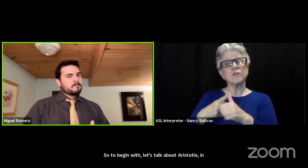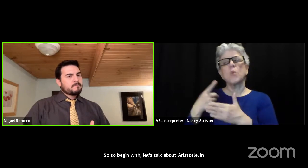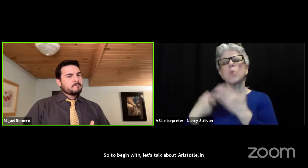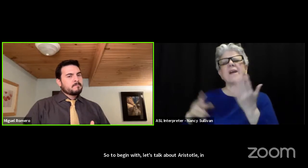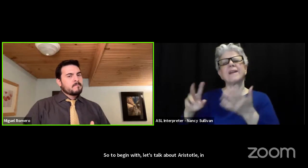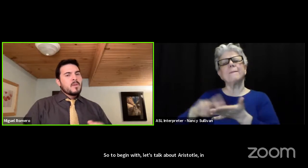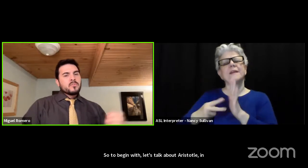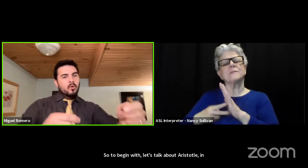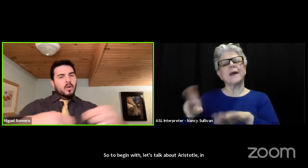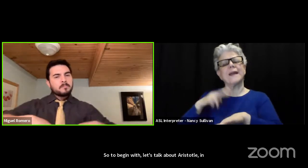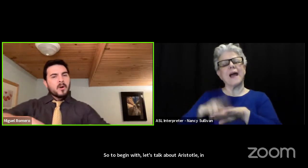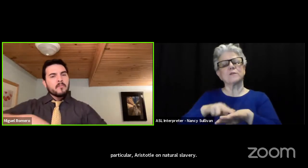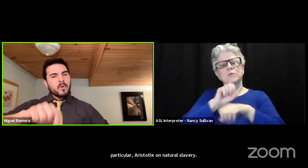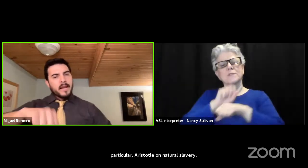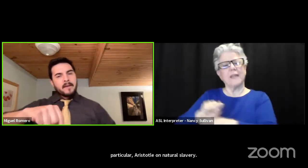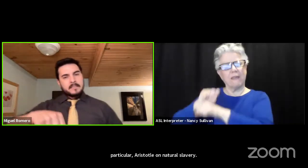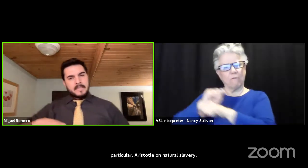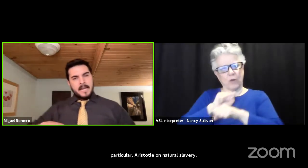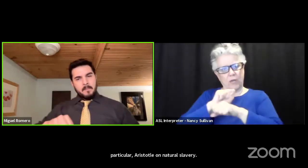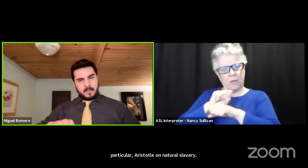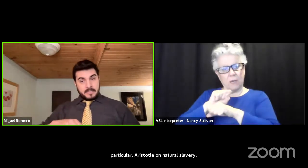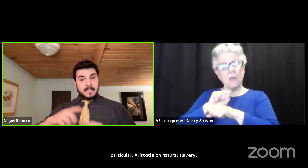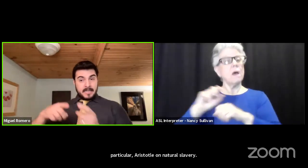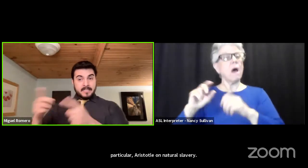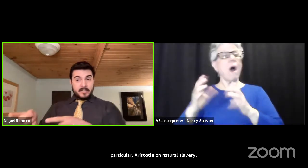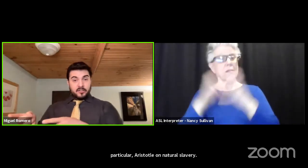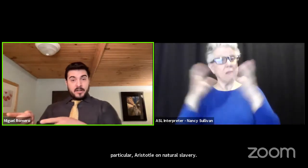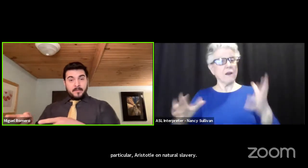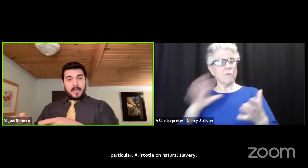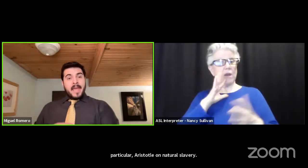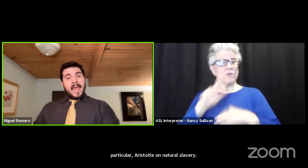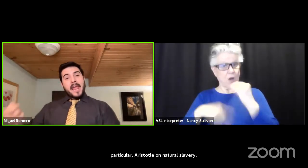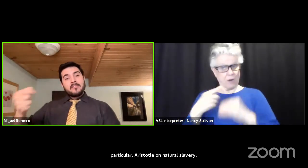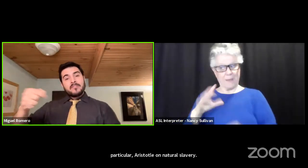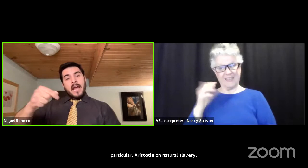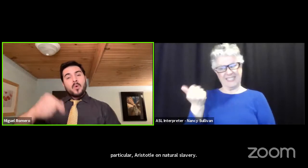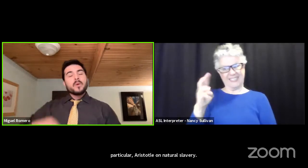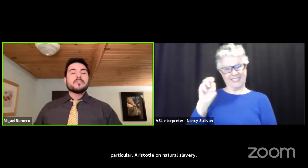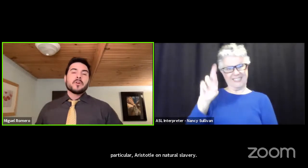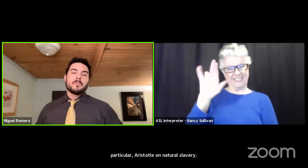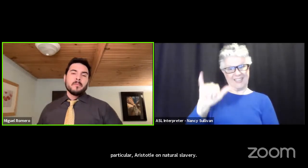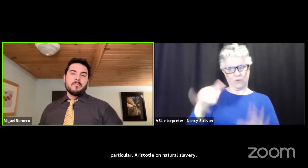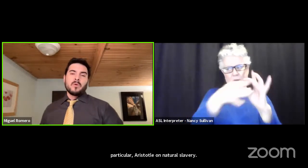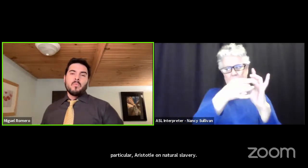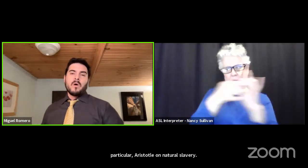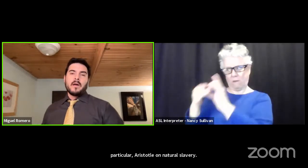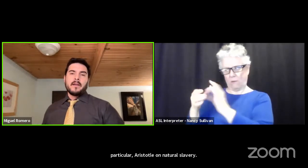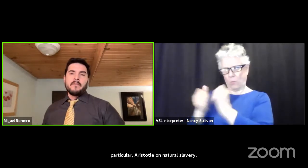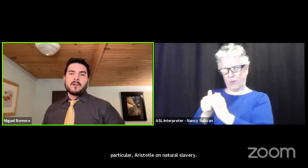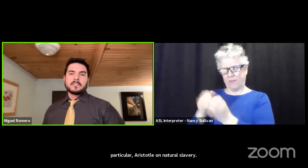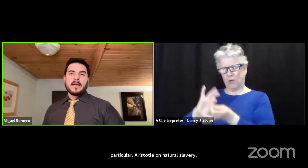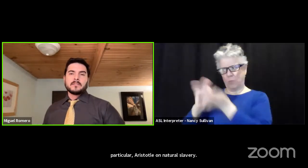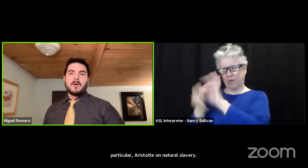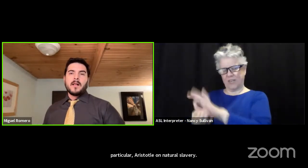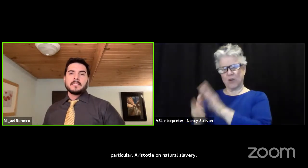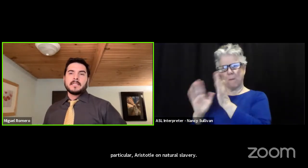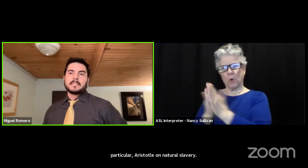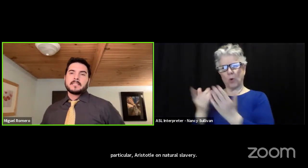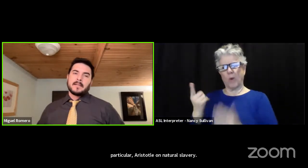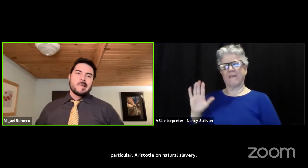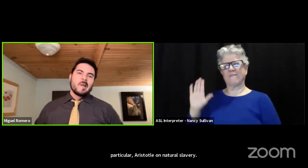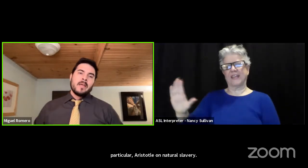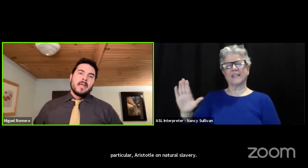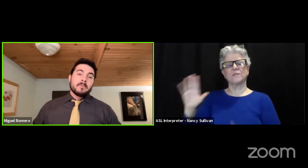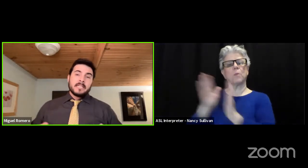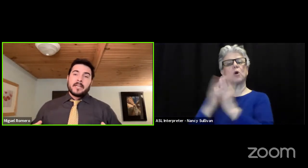slavery. So a large part of what I have to say about the 16th century hangs on how we interpret Book One of Aristotle's